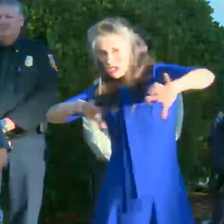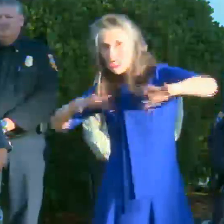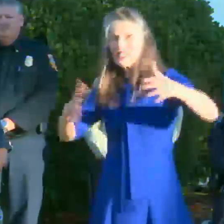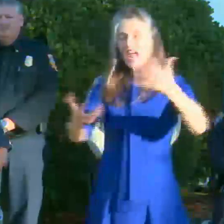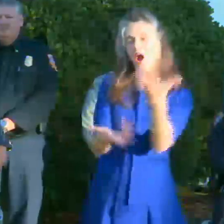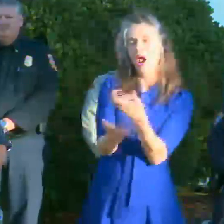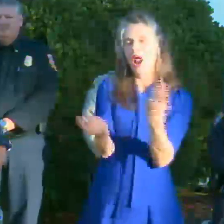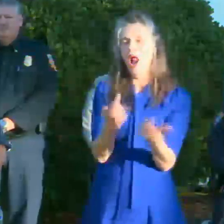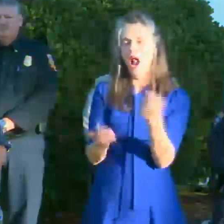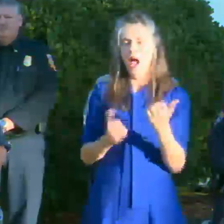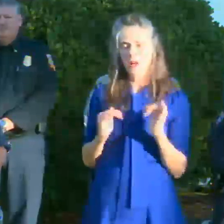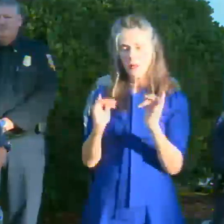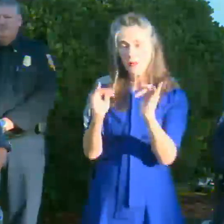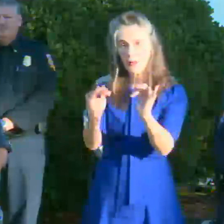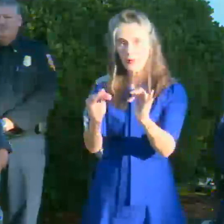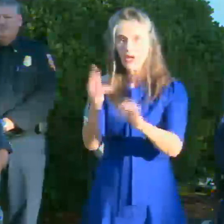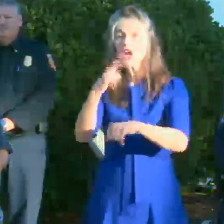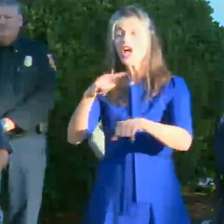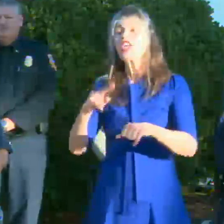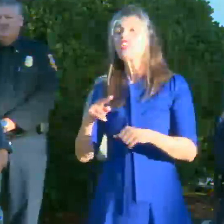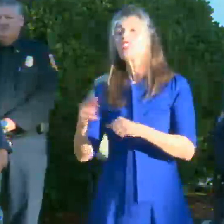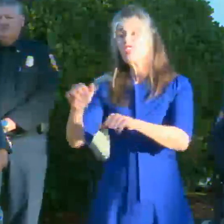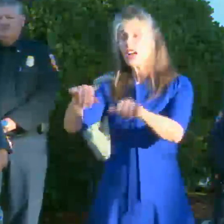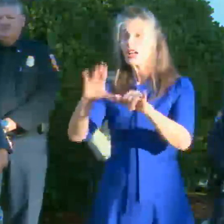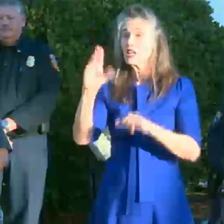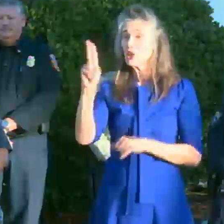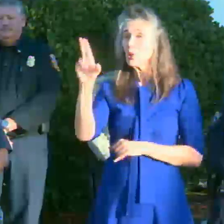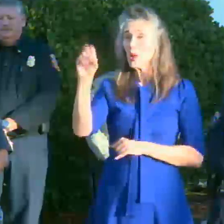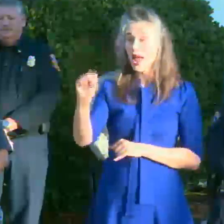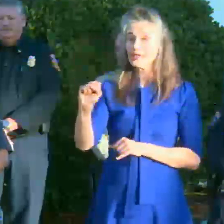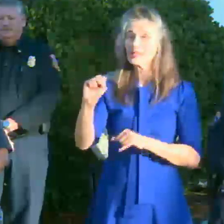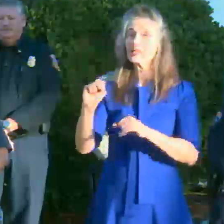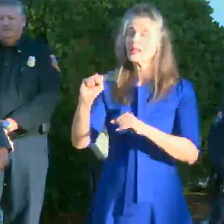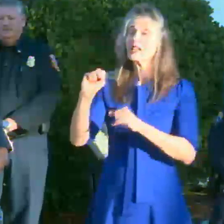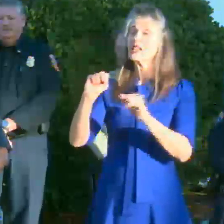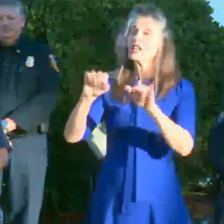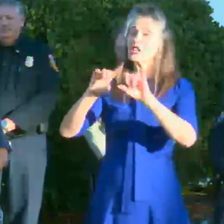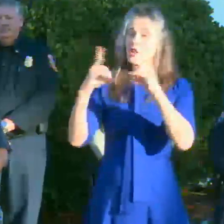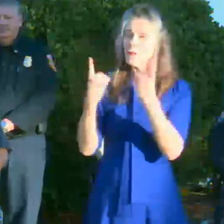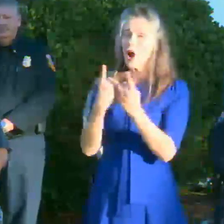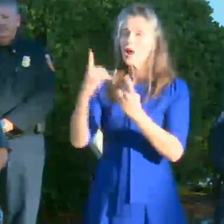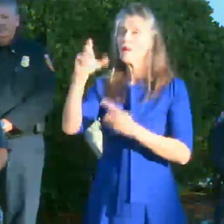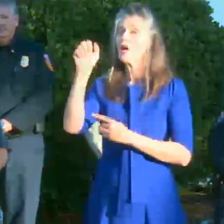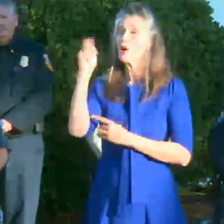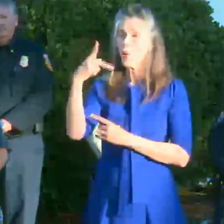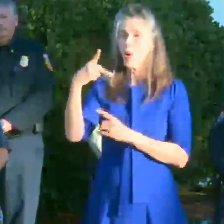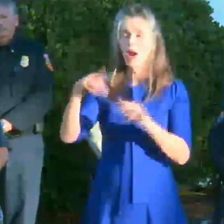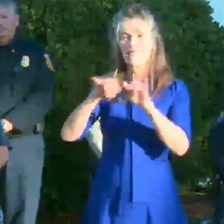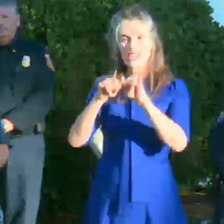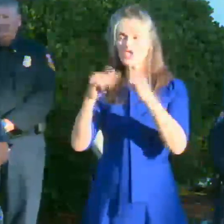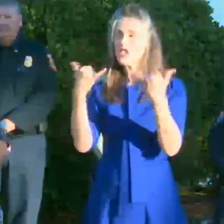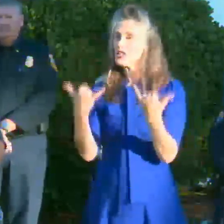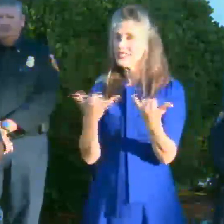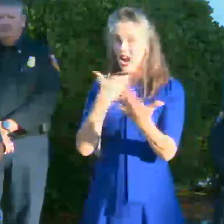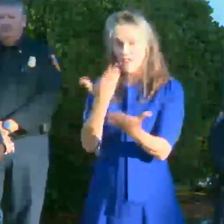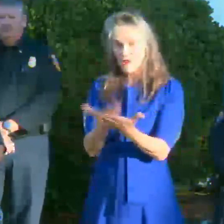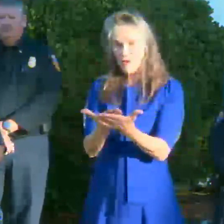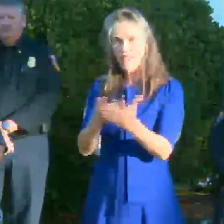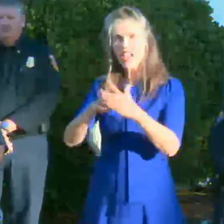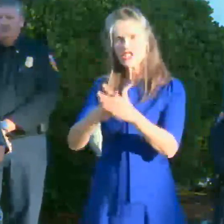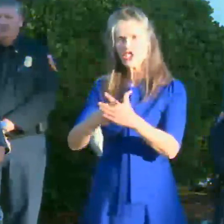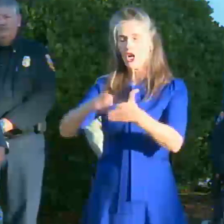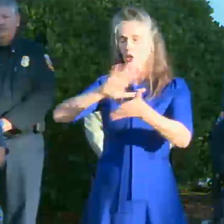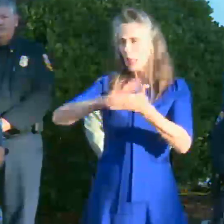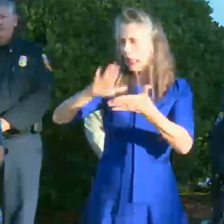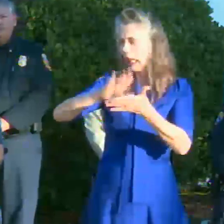work with more equipment arriving by the hour, and they will begin opening up debris basins. This will take